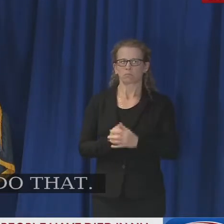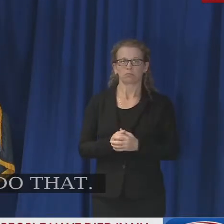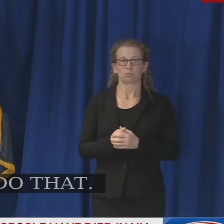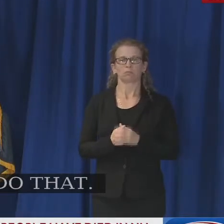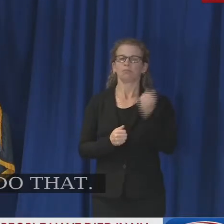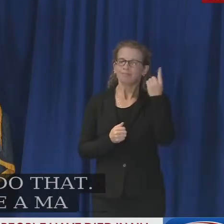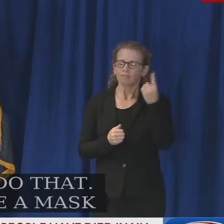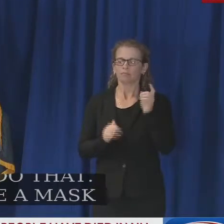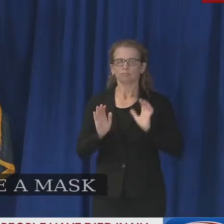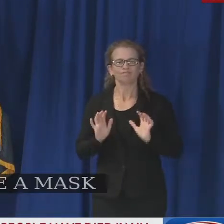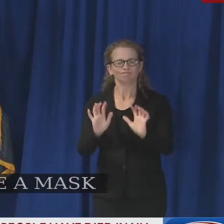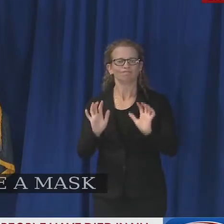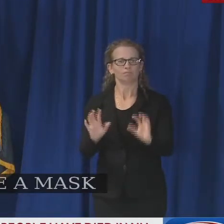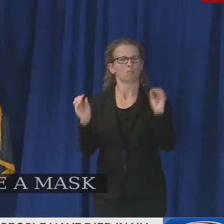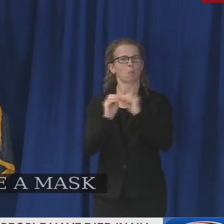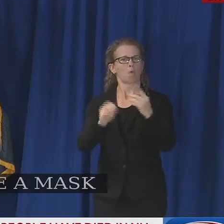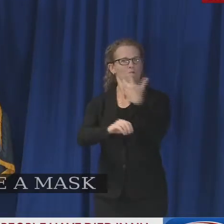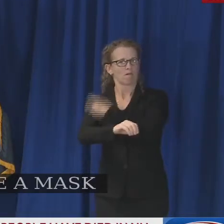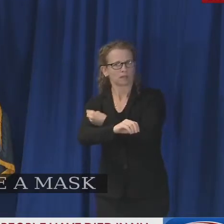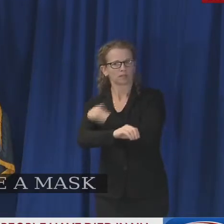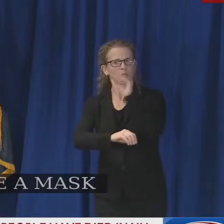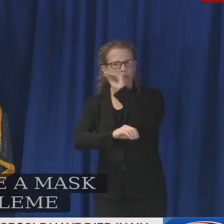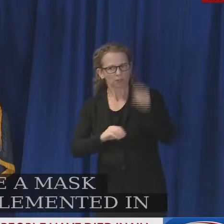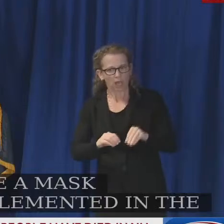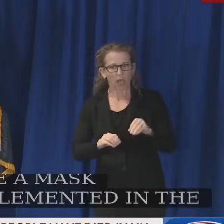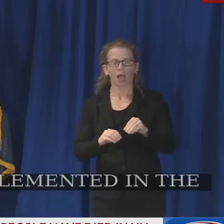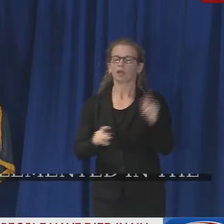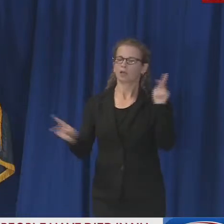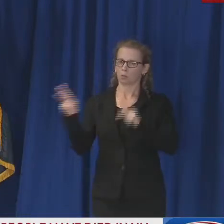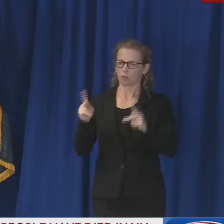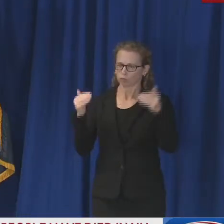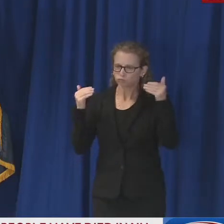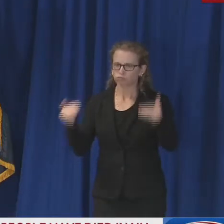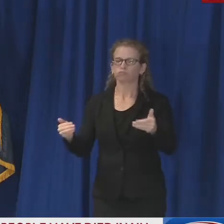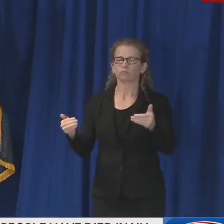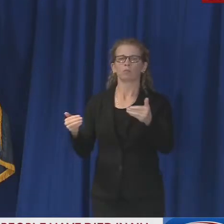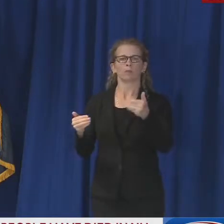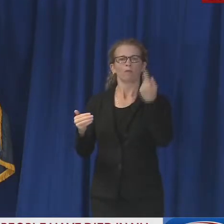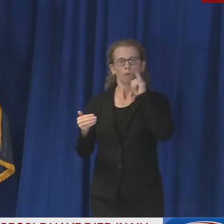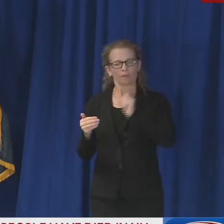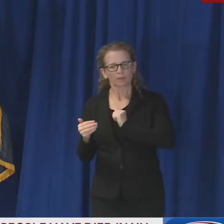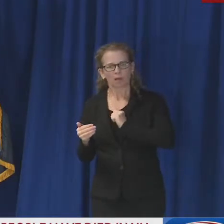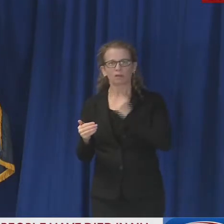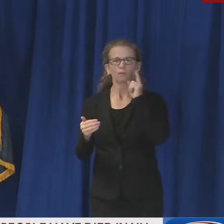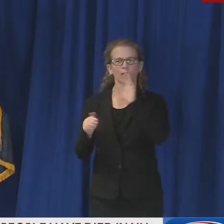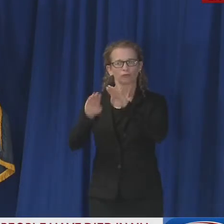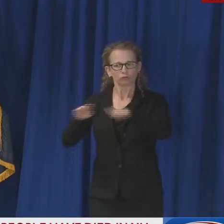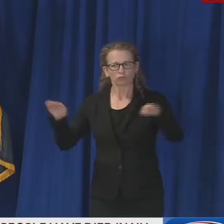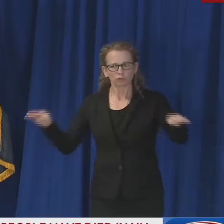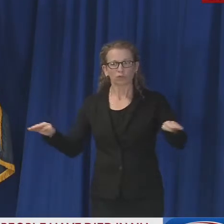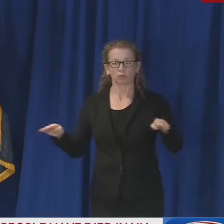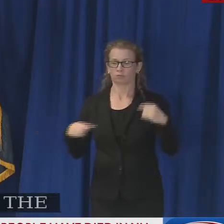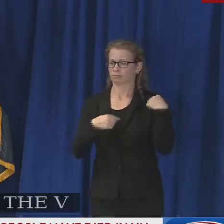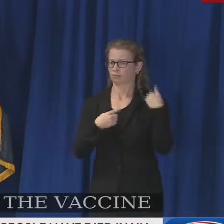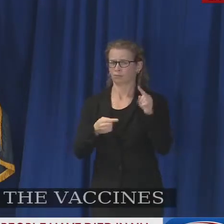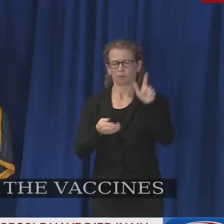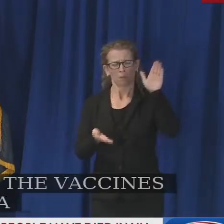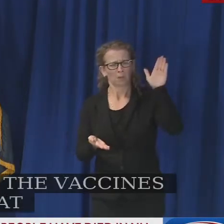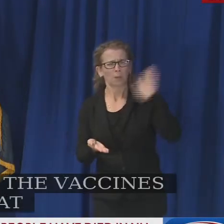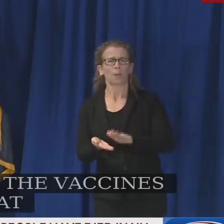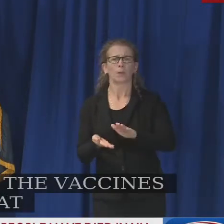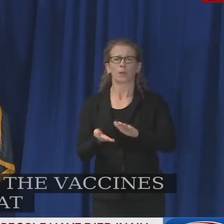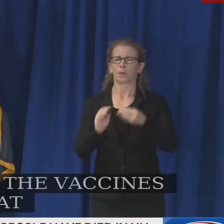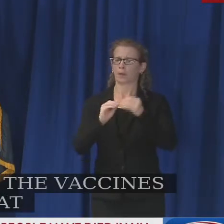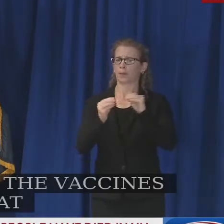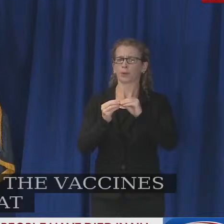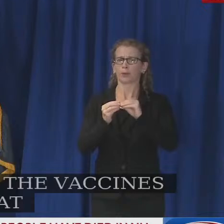and folks are making that choice for themselves and their kids as they become more readily available, we've been able to maintain a very low level. And you